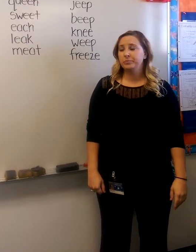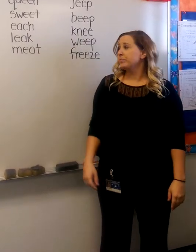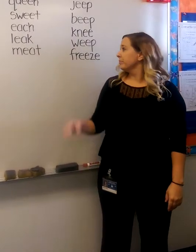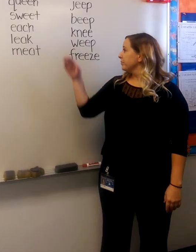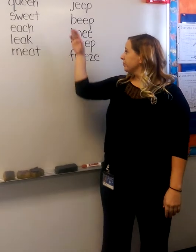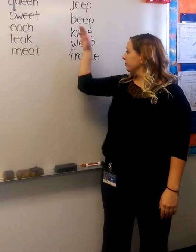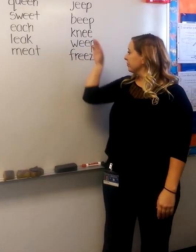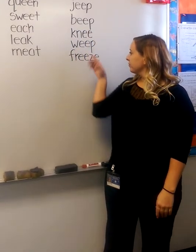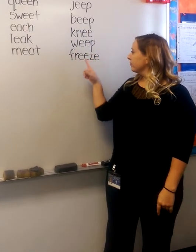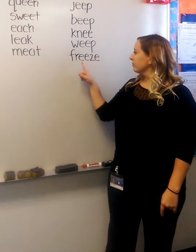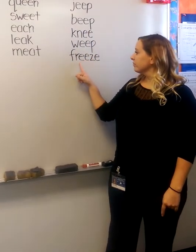Freeze.